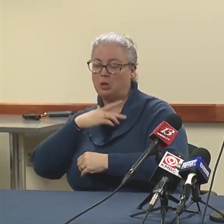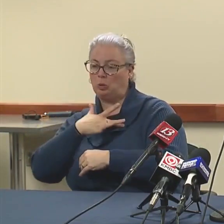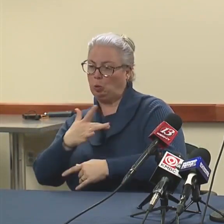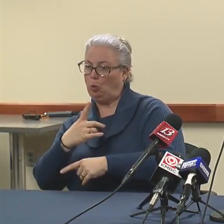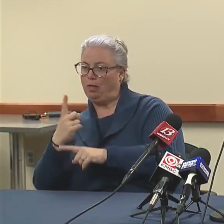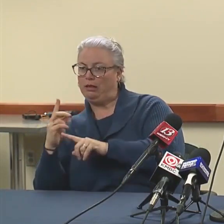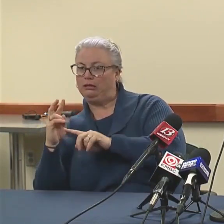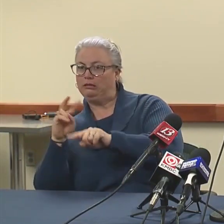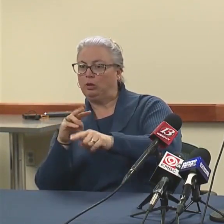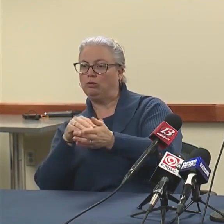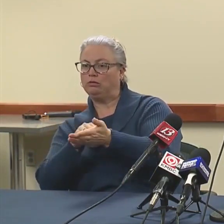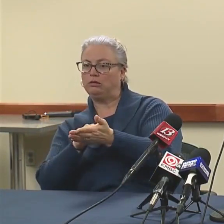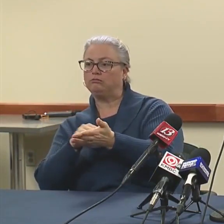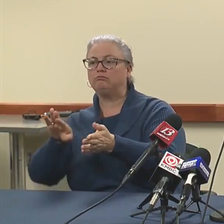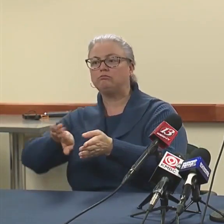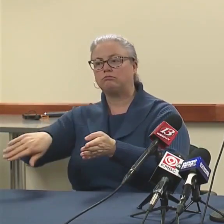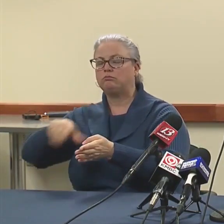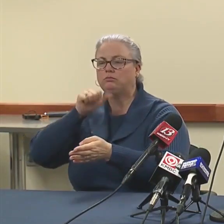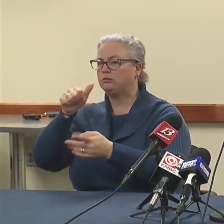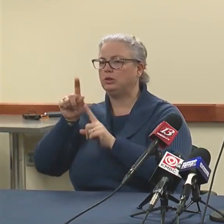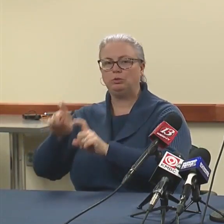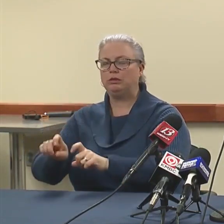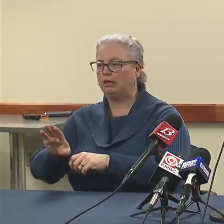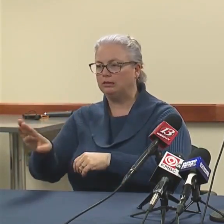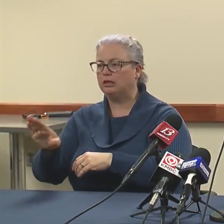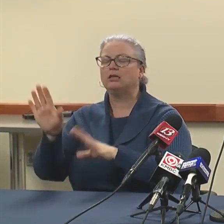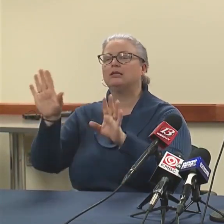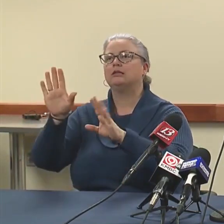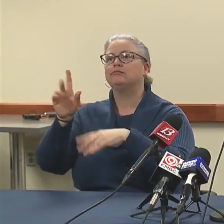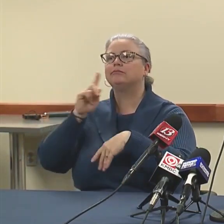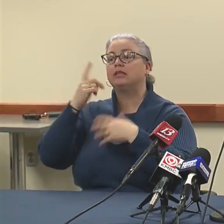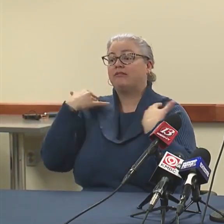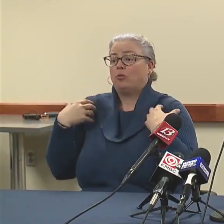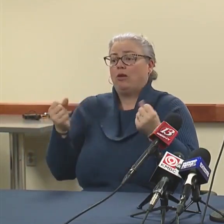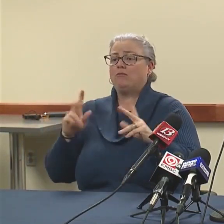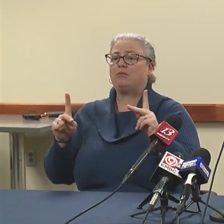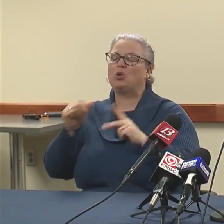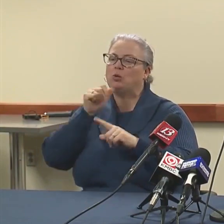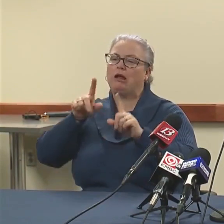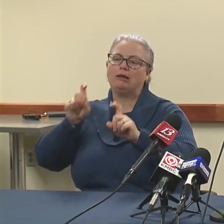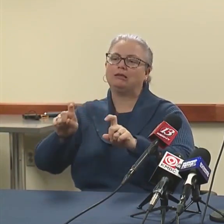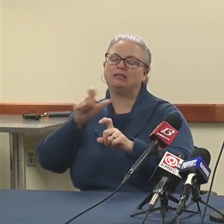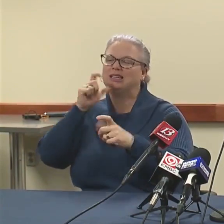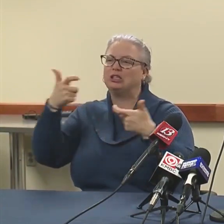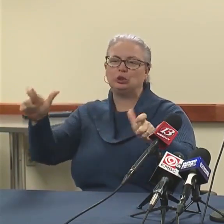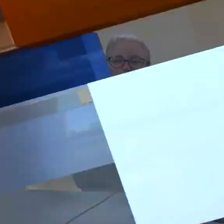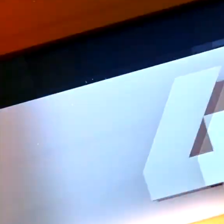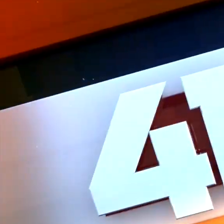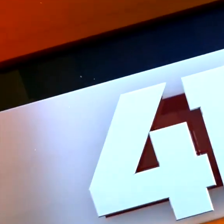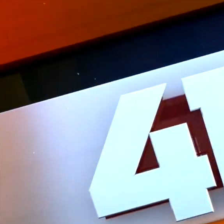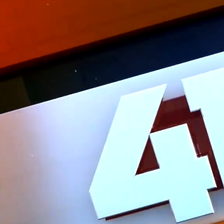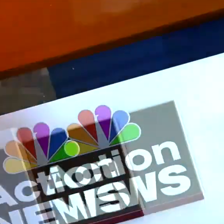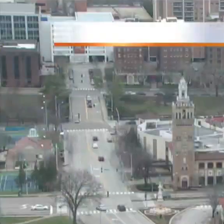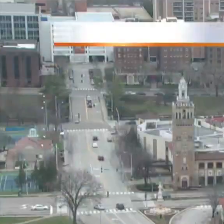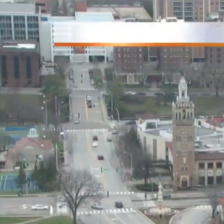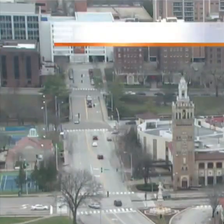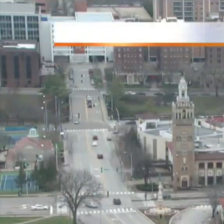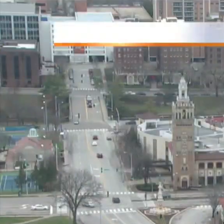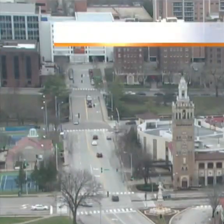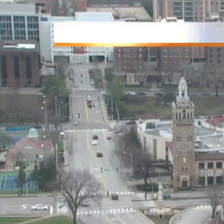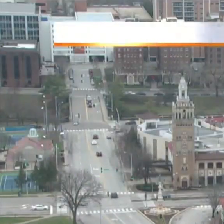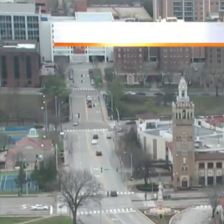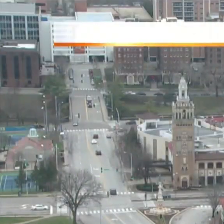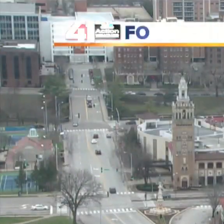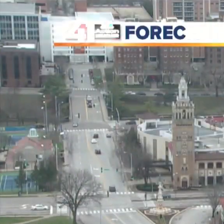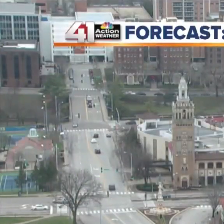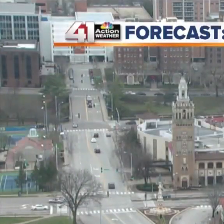should, will not be tested. They, and we're not testing well people now, so that's not a major departure. All right, here is